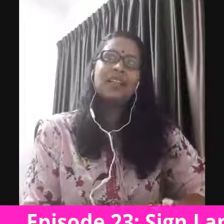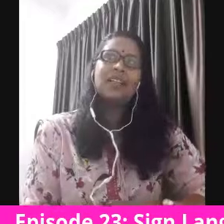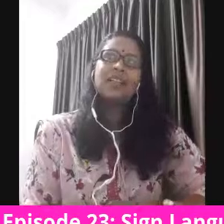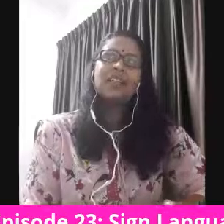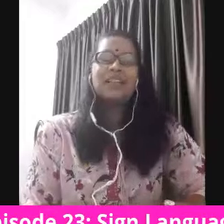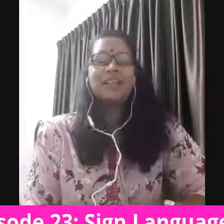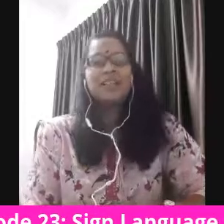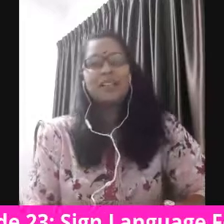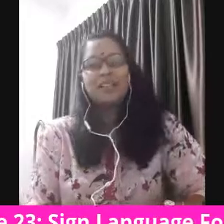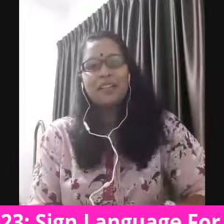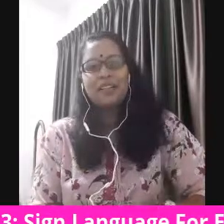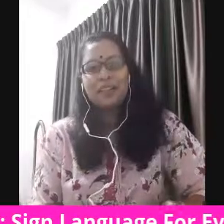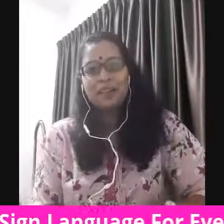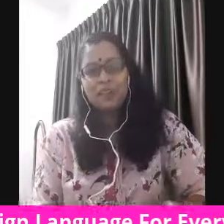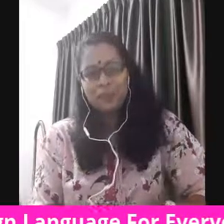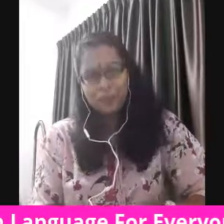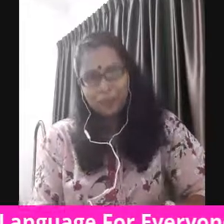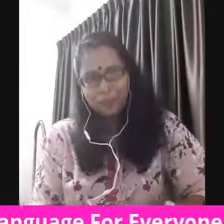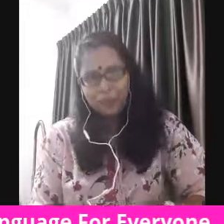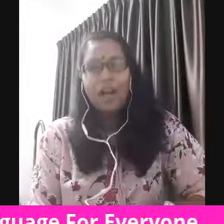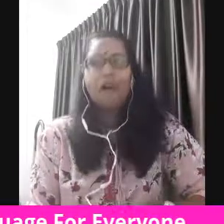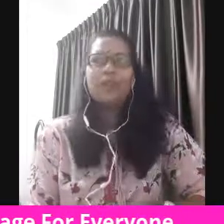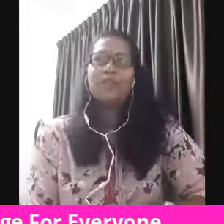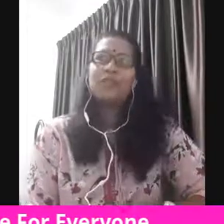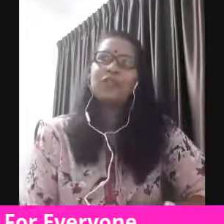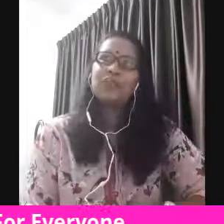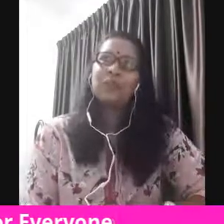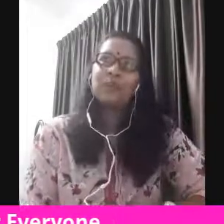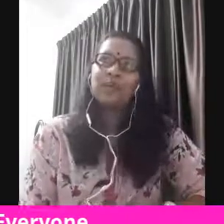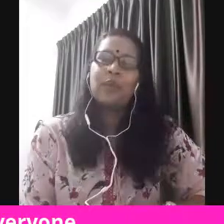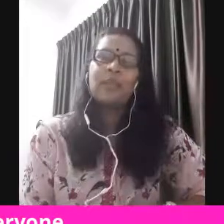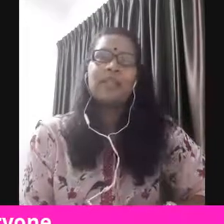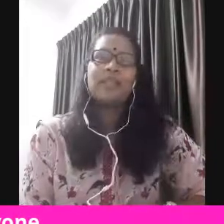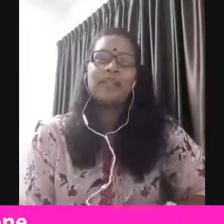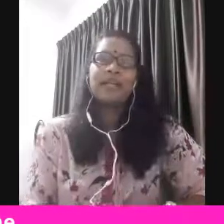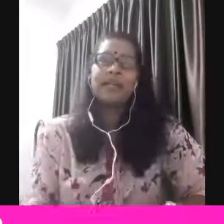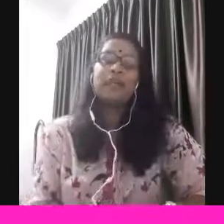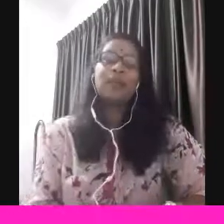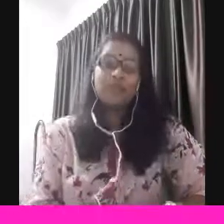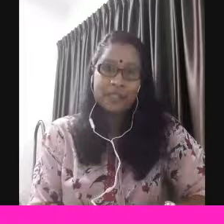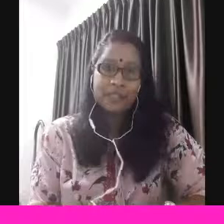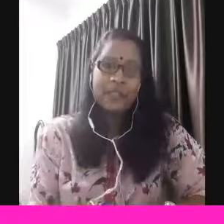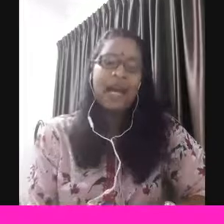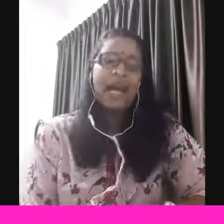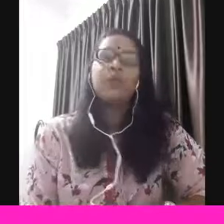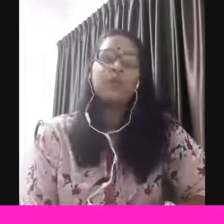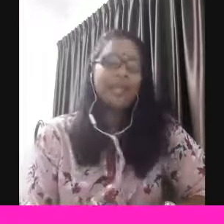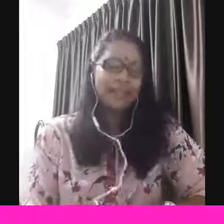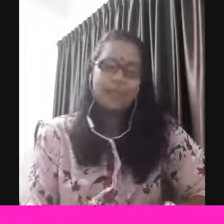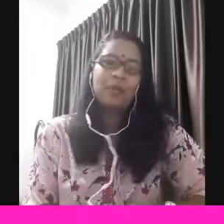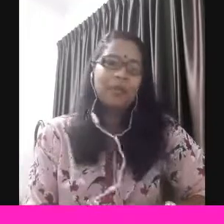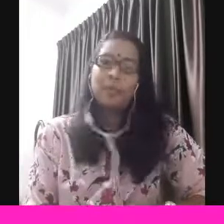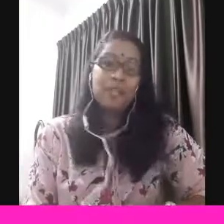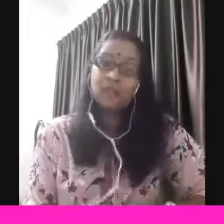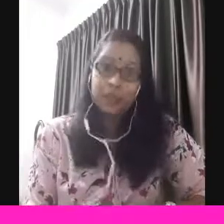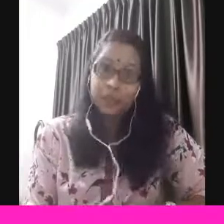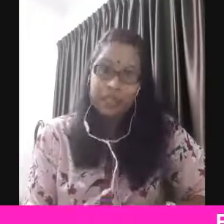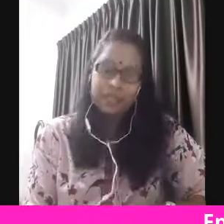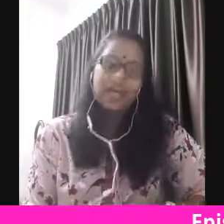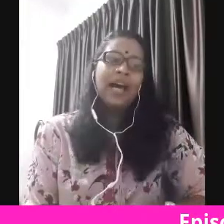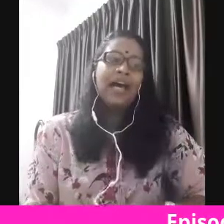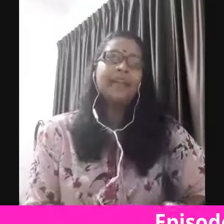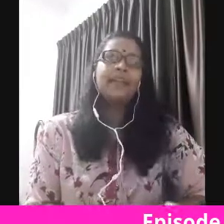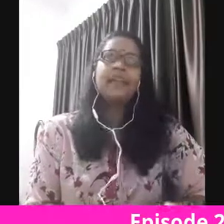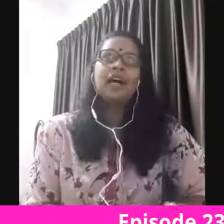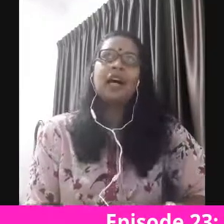this language for the first place? Okay, first of all, when I was in Form 6, I don't know anything Uh-huh. about special